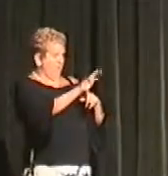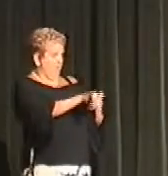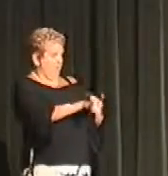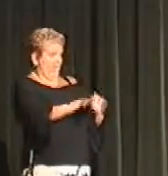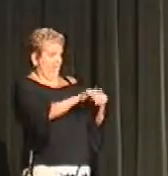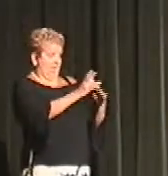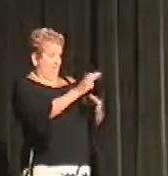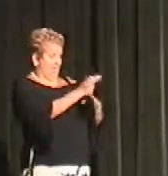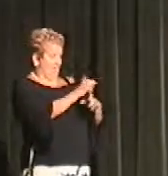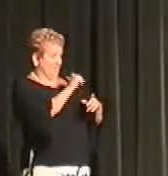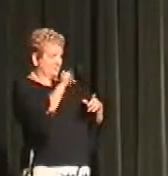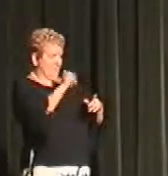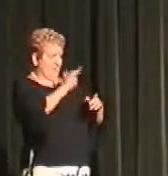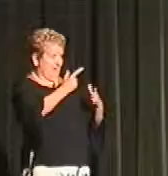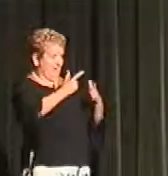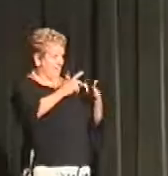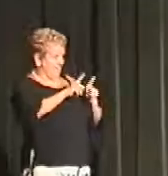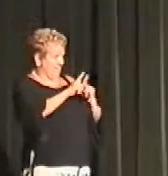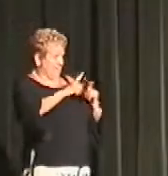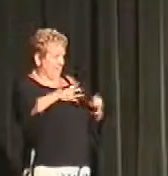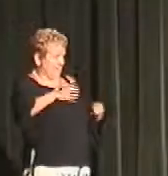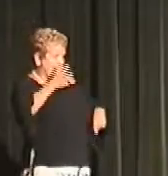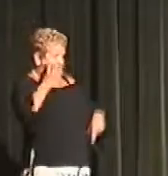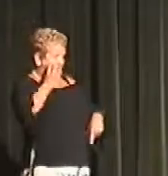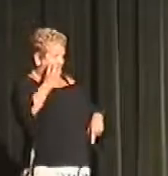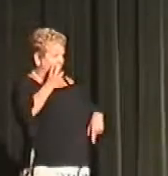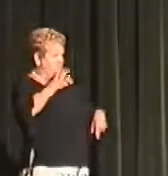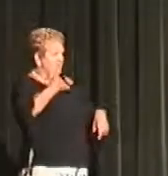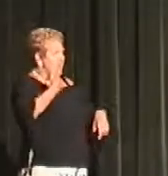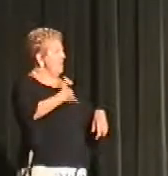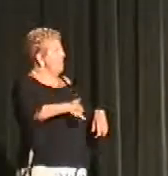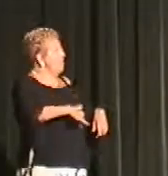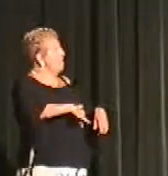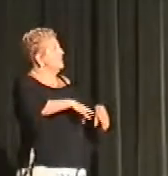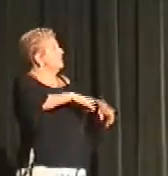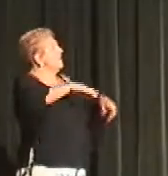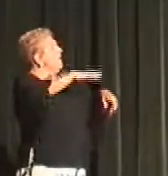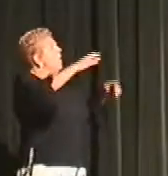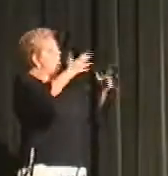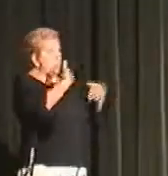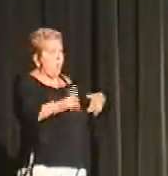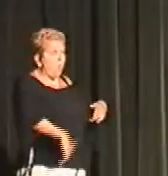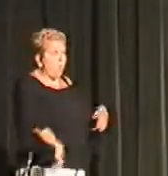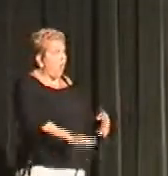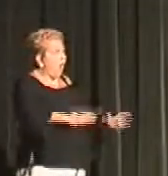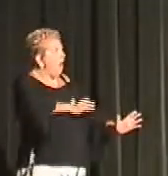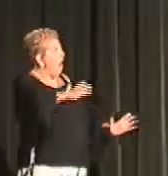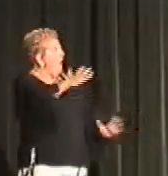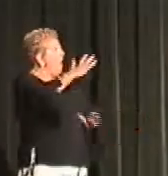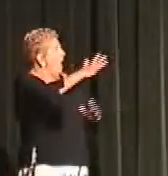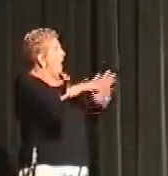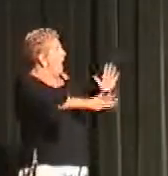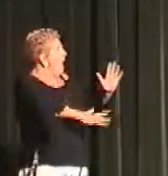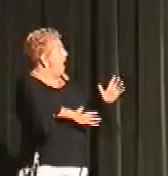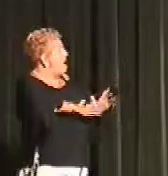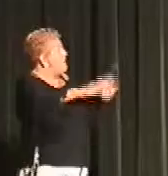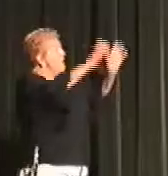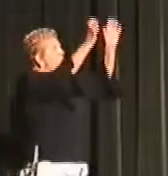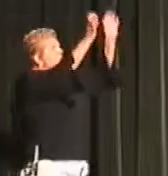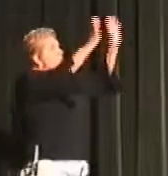anything like this. You know, like red velvet drapes, you know, floor to the ceiling, huge, you know, all this stuff. Women in gowns in the daytime,